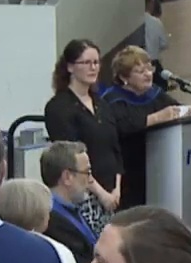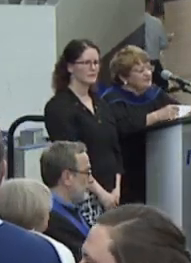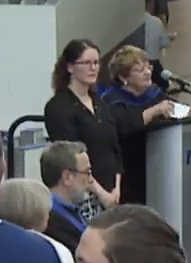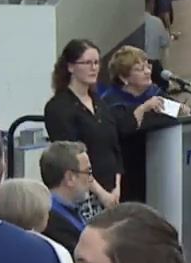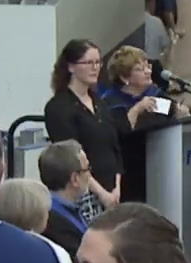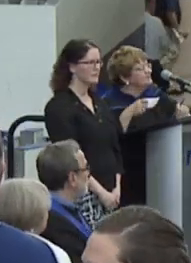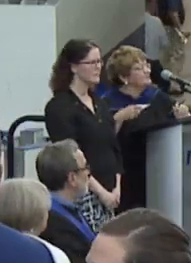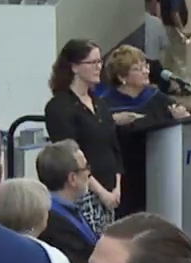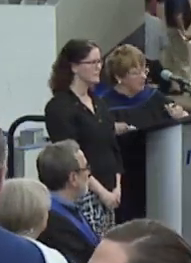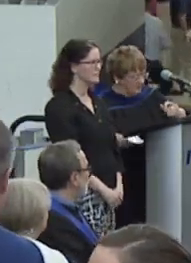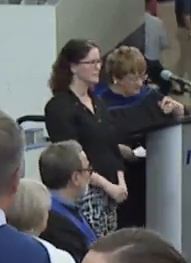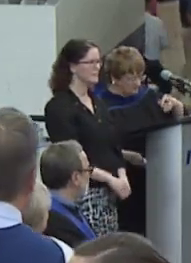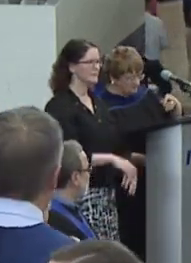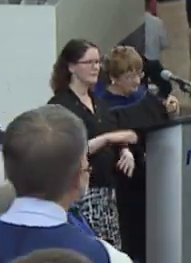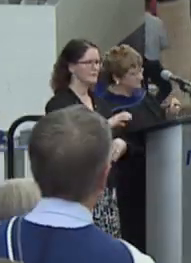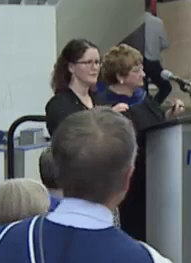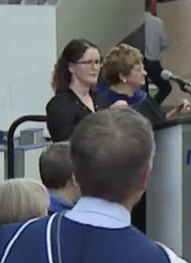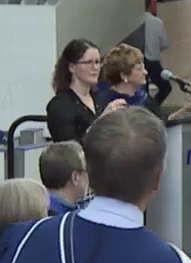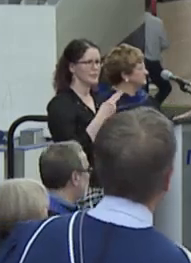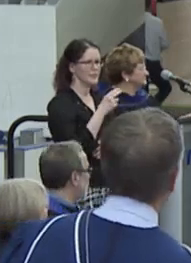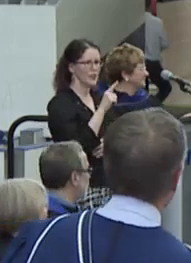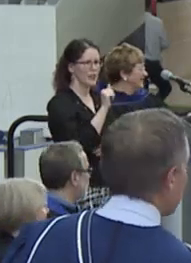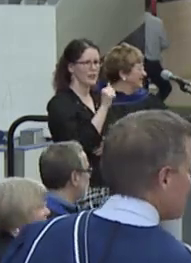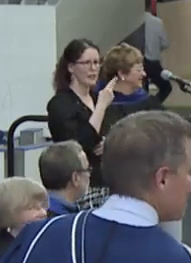Kayla Hill.